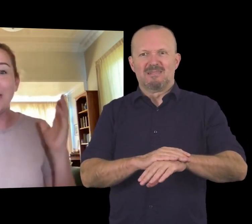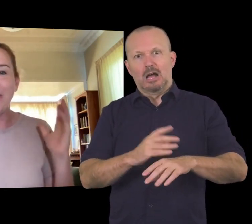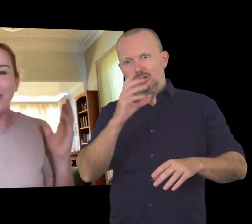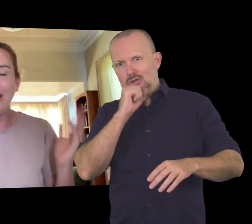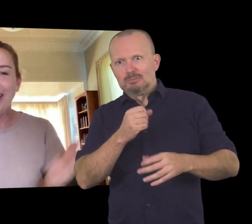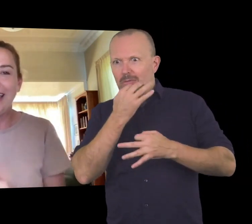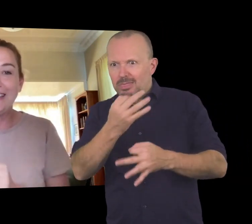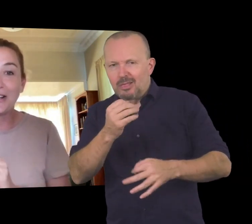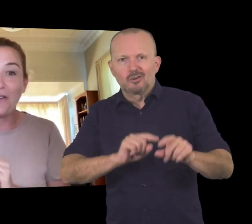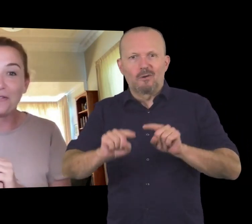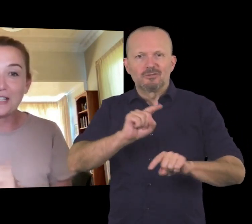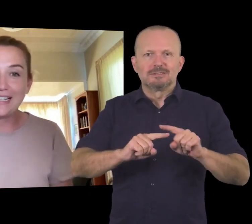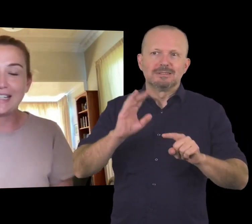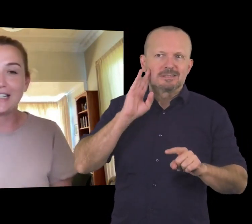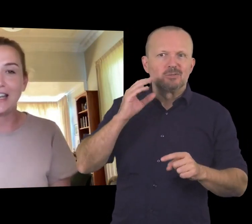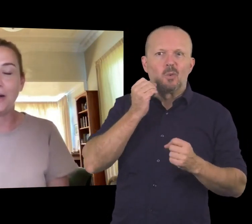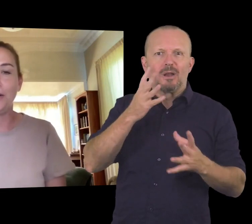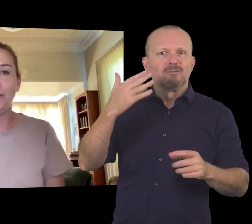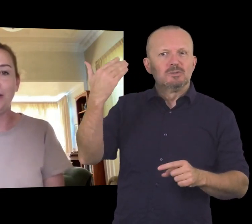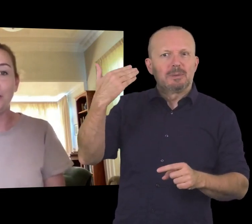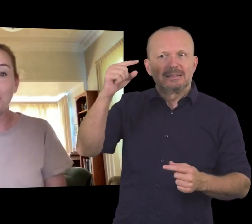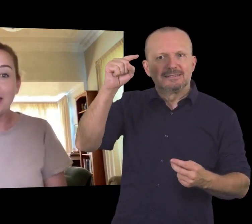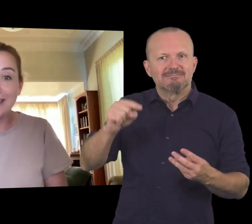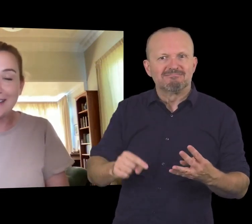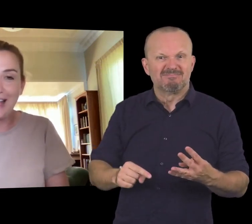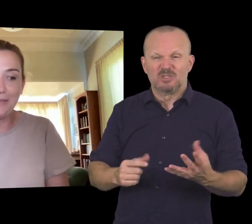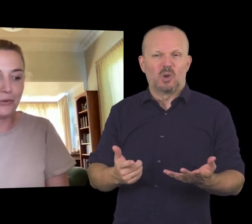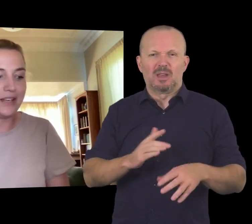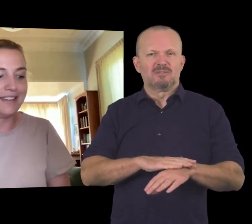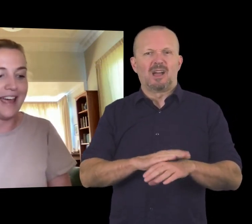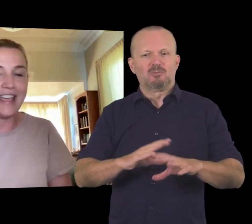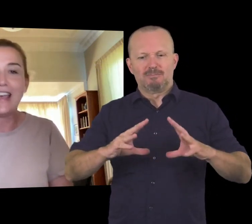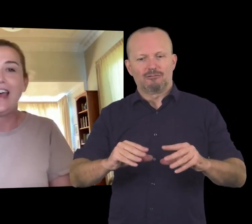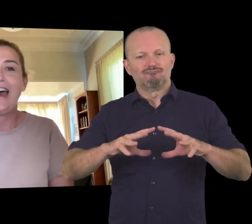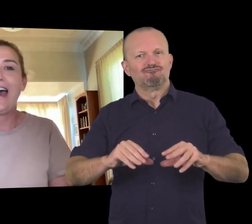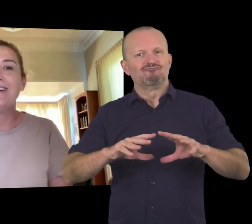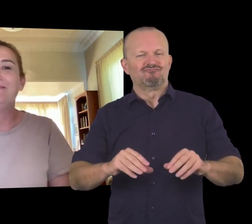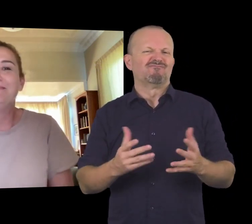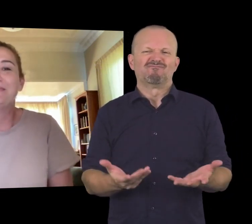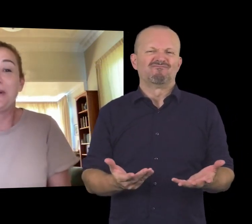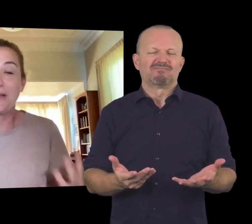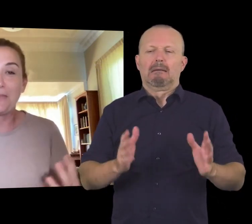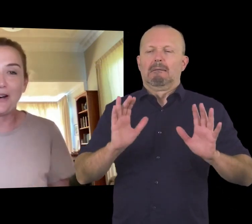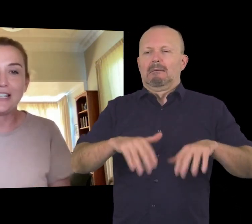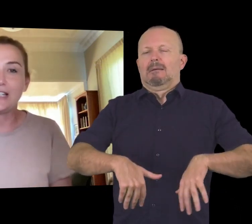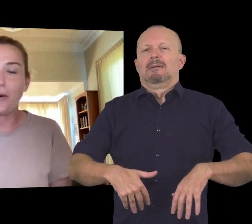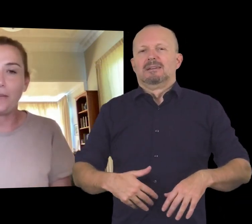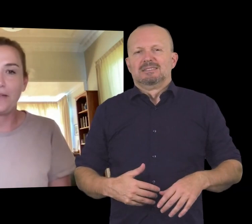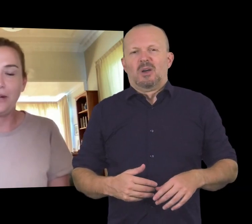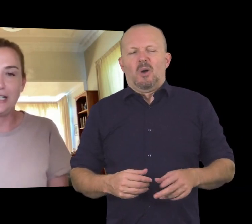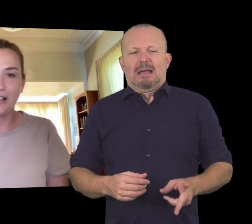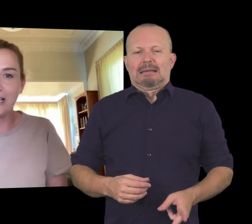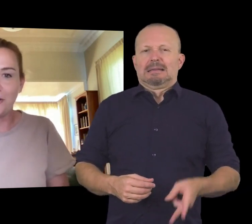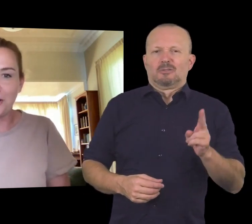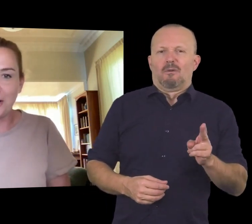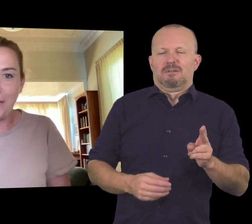in the conference and listening to wonderful speakers talking today would be your priority. So